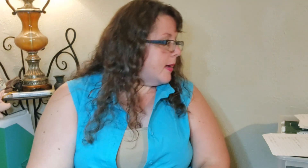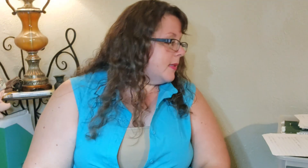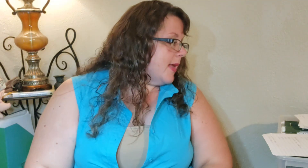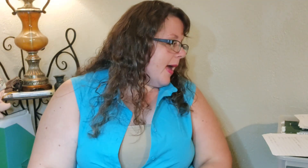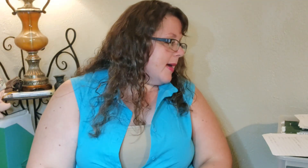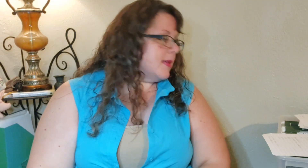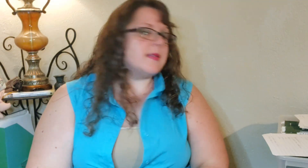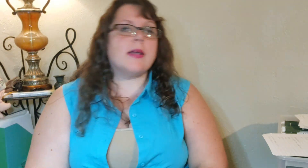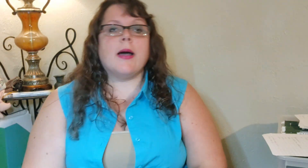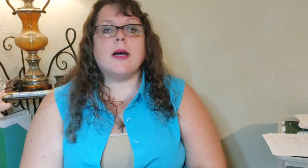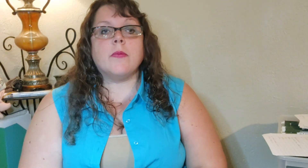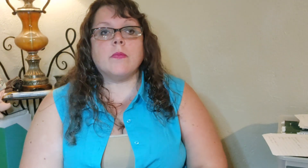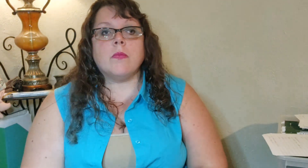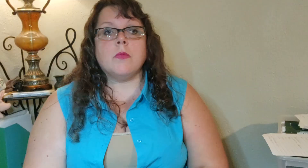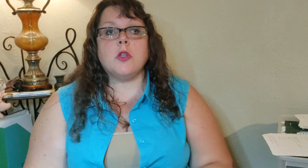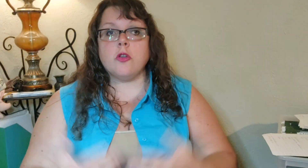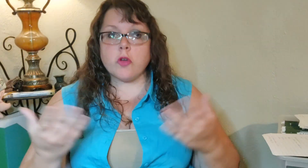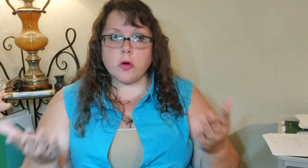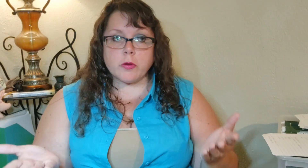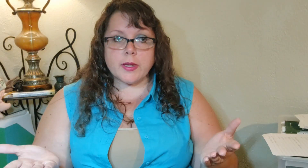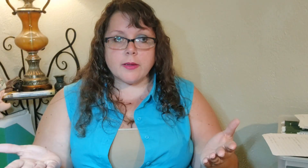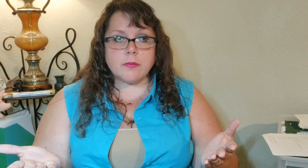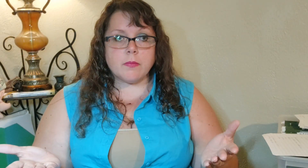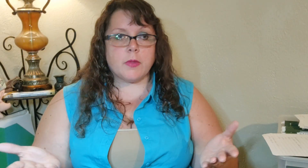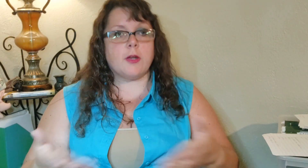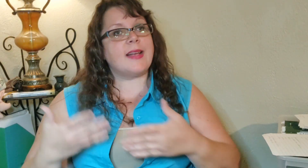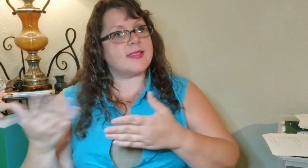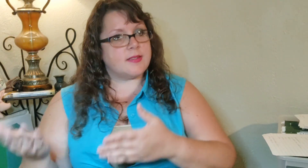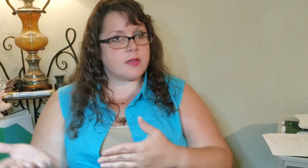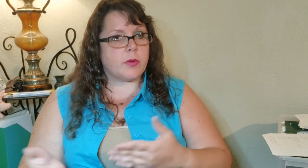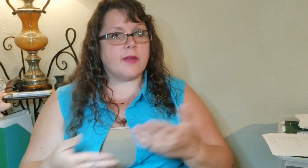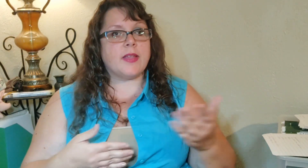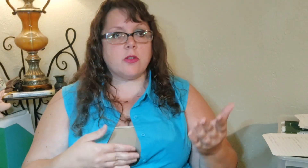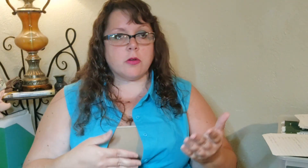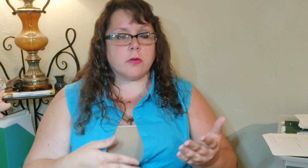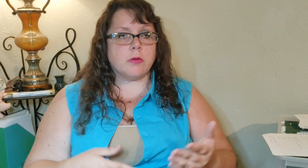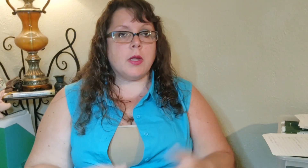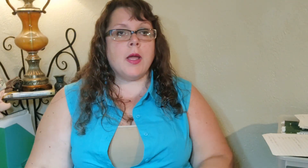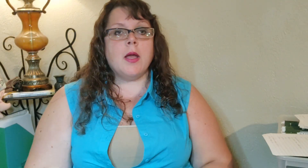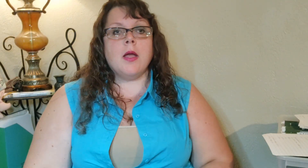And to ask, you told him, you're asking someone if they told.